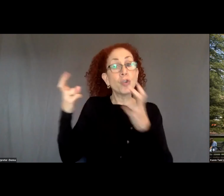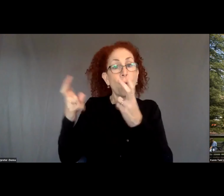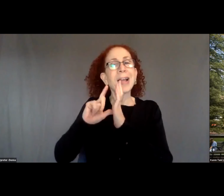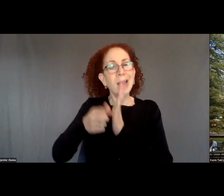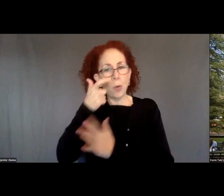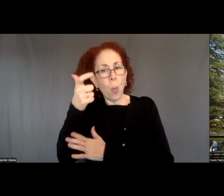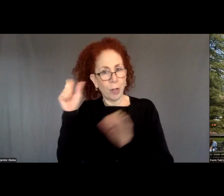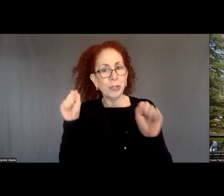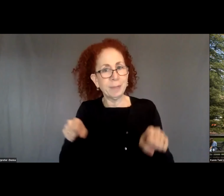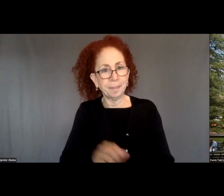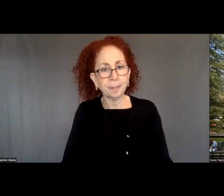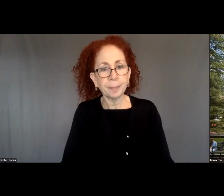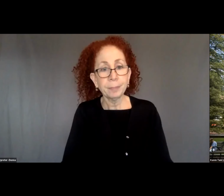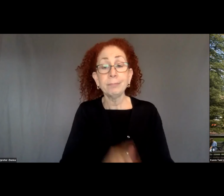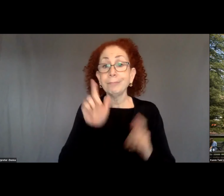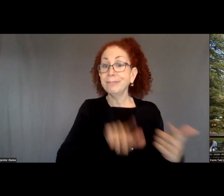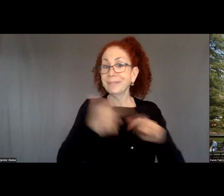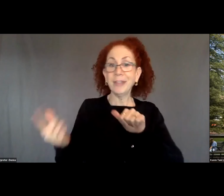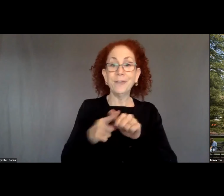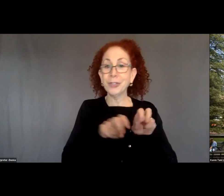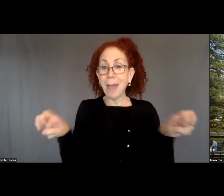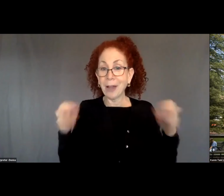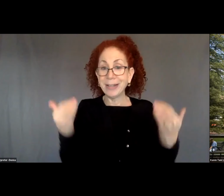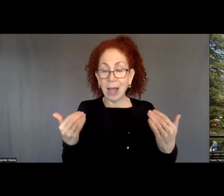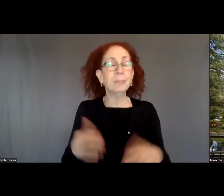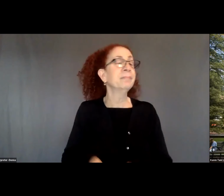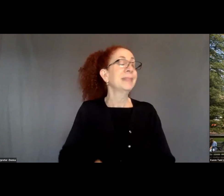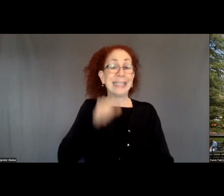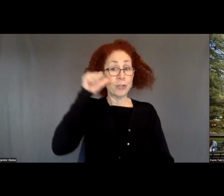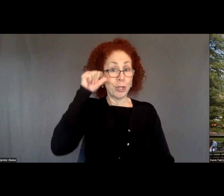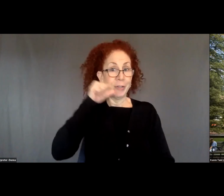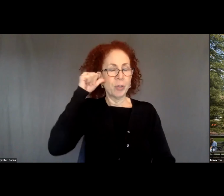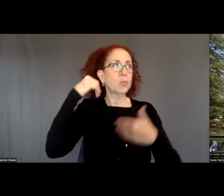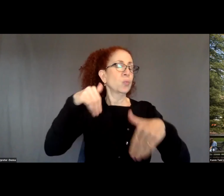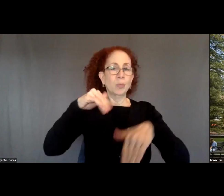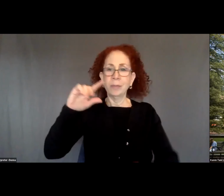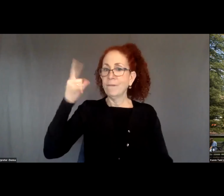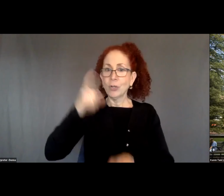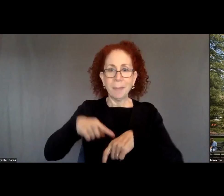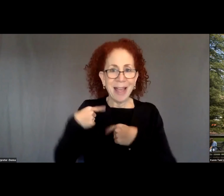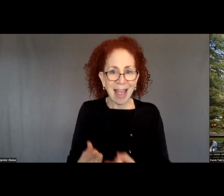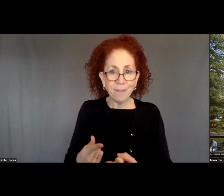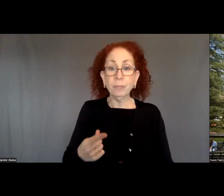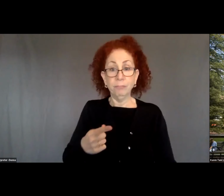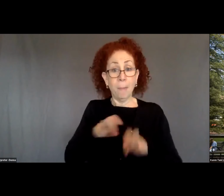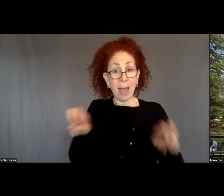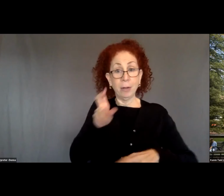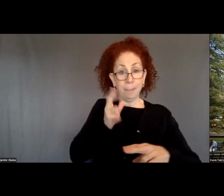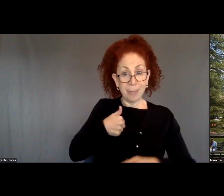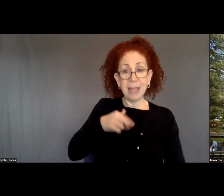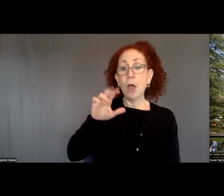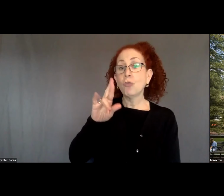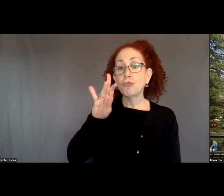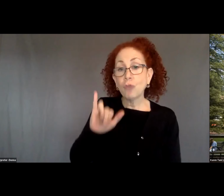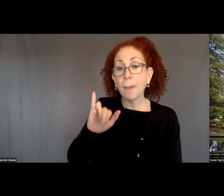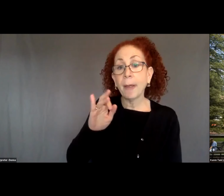it. Turning now to our first panel, this was a historical panel. I was on this panel along with Rabia Belt,